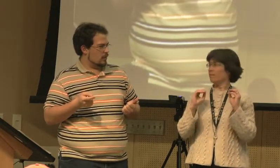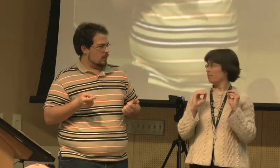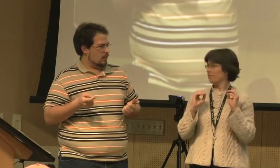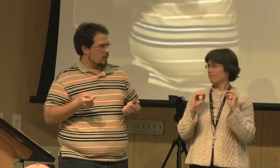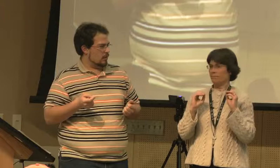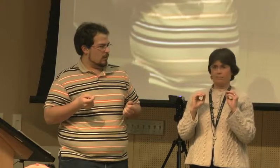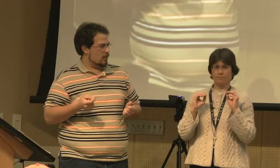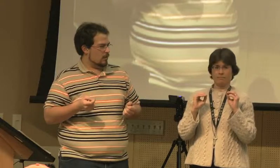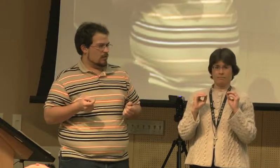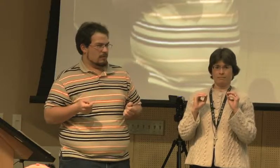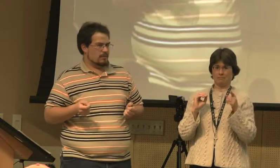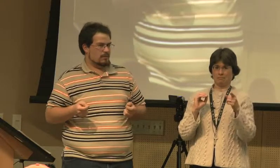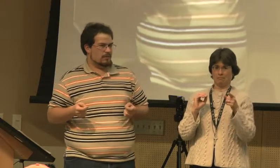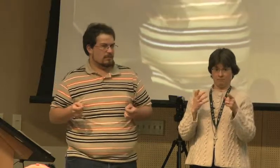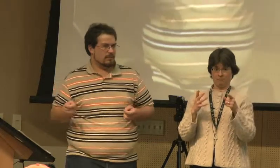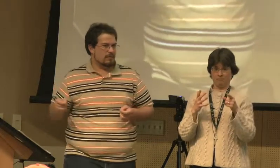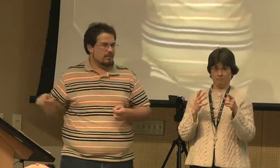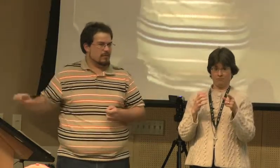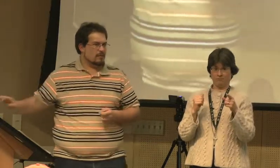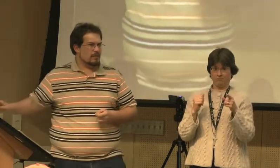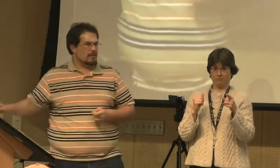would they do? Do they have to or not?